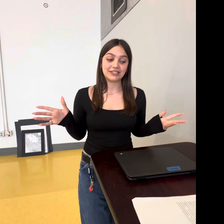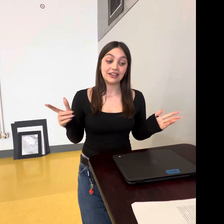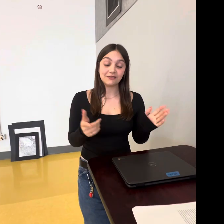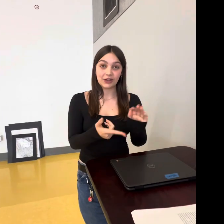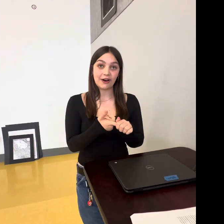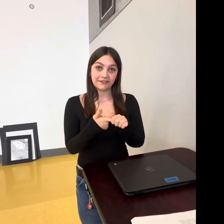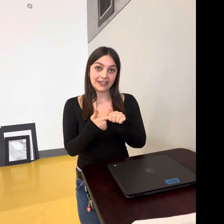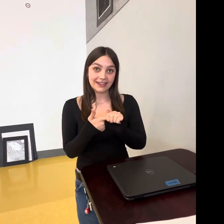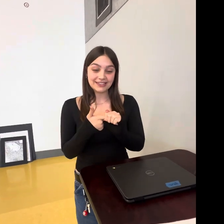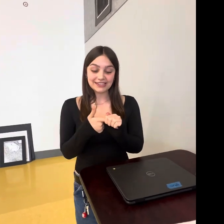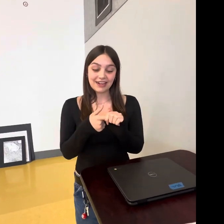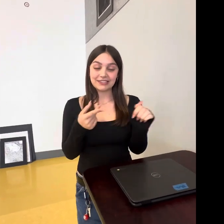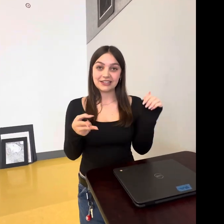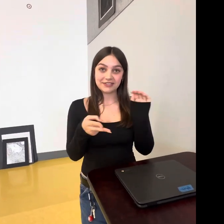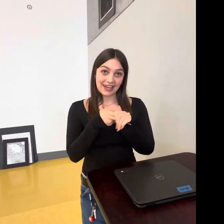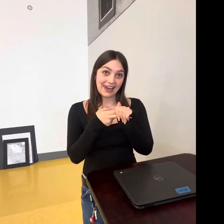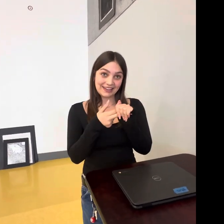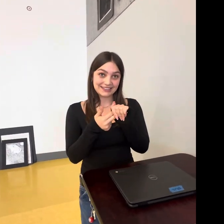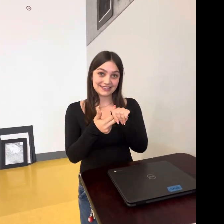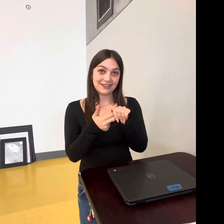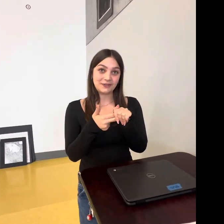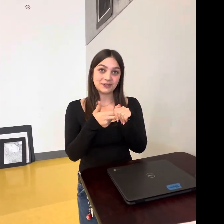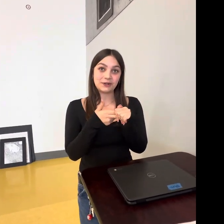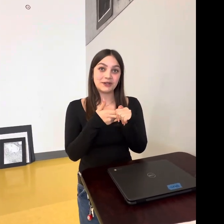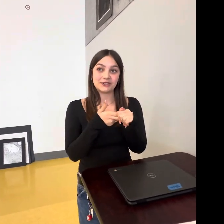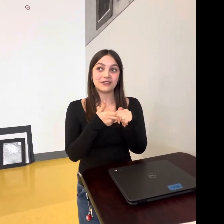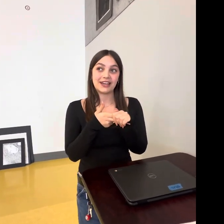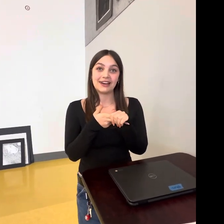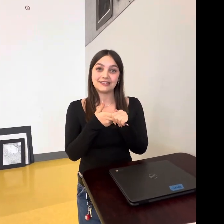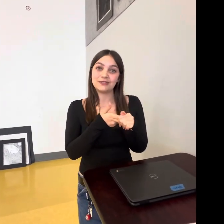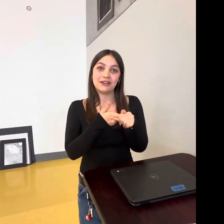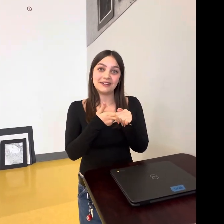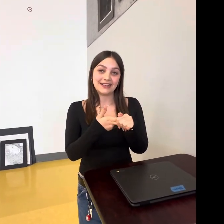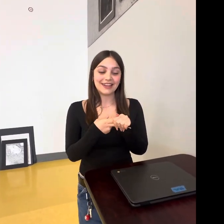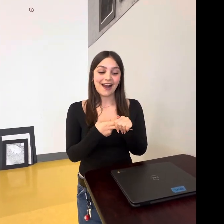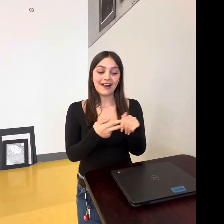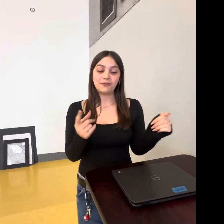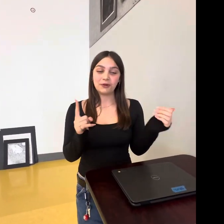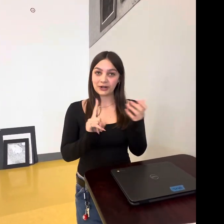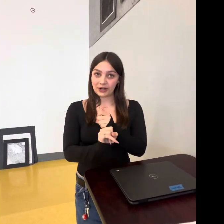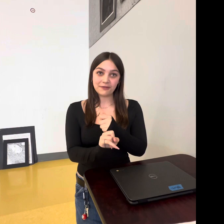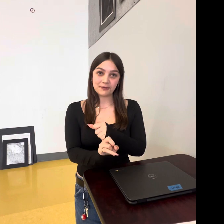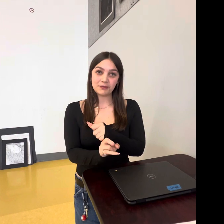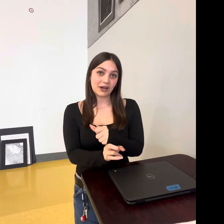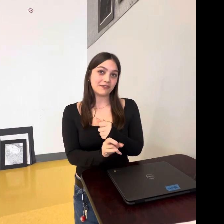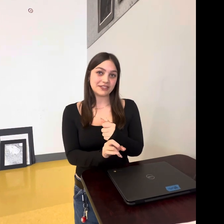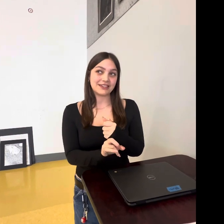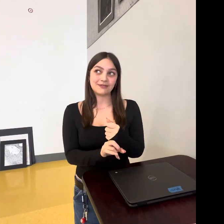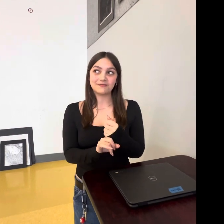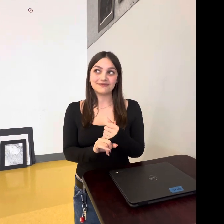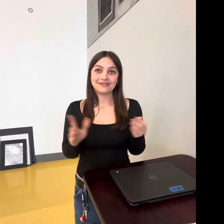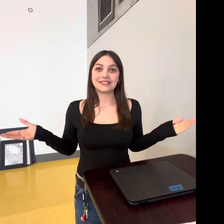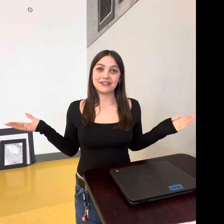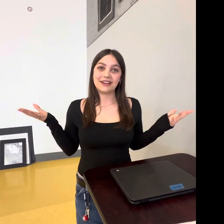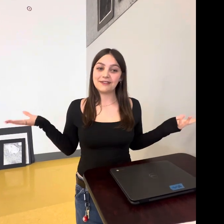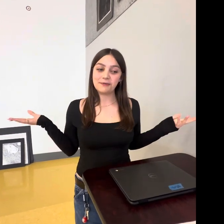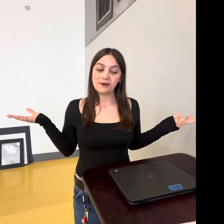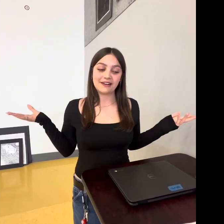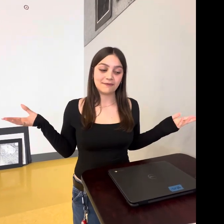loves coffee. She loves cats. If you show her a picture of a cat, she'll love it. If you bring her coffee from the coffee shop, she'll love that even more. But